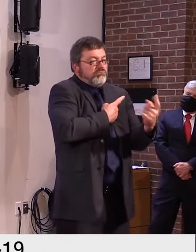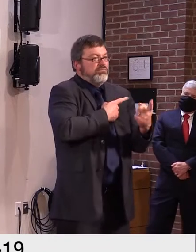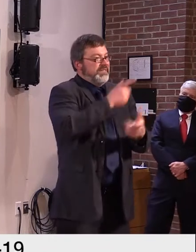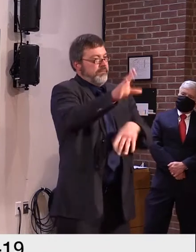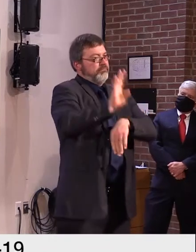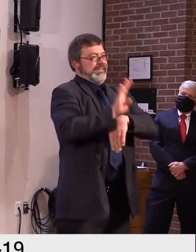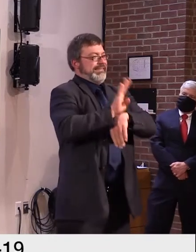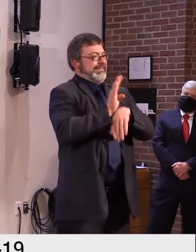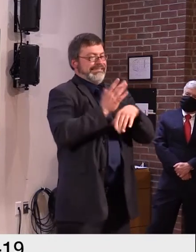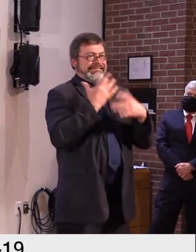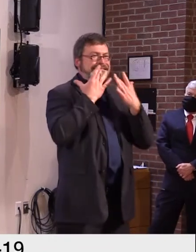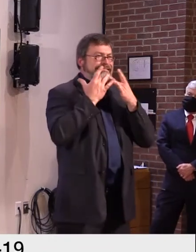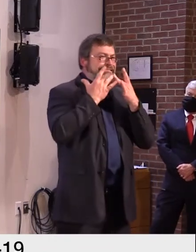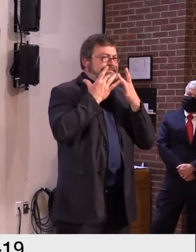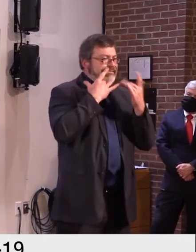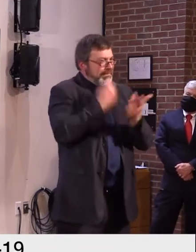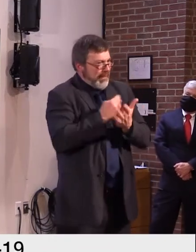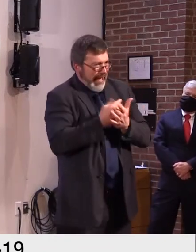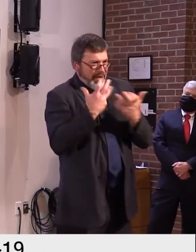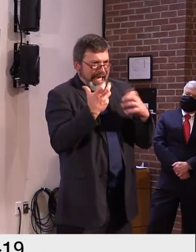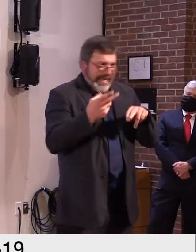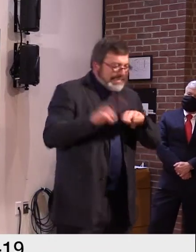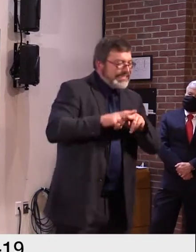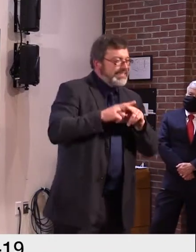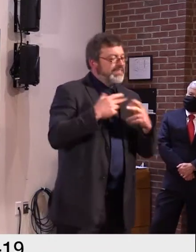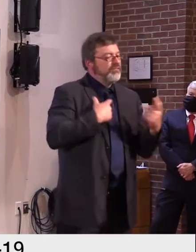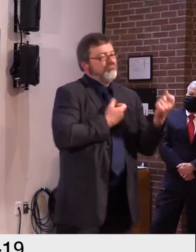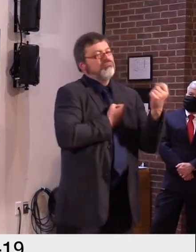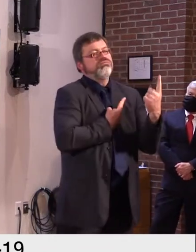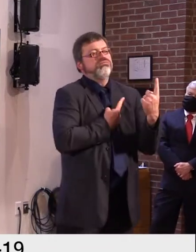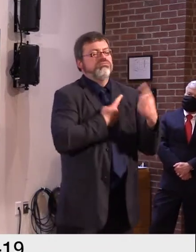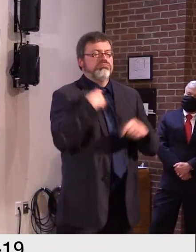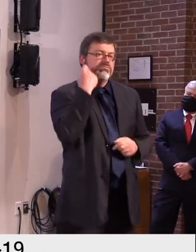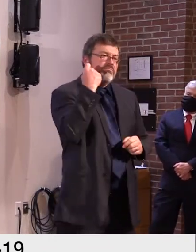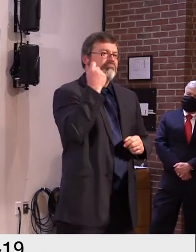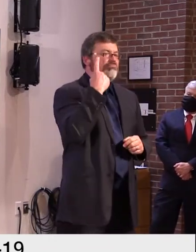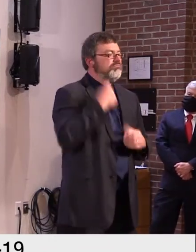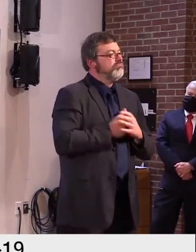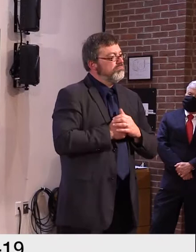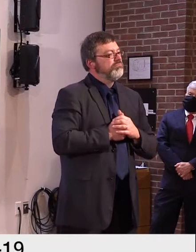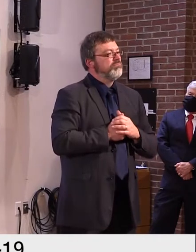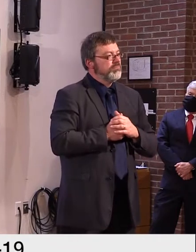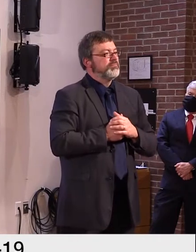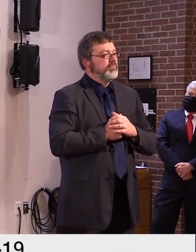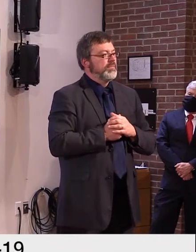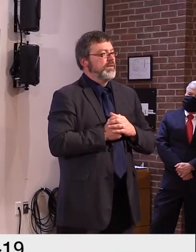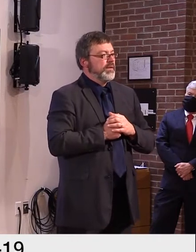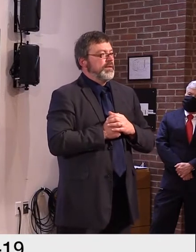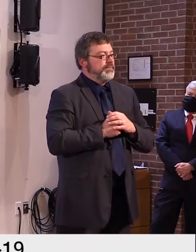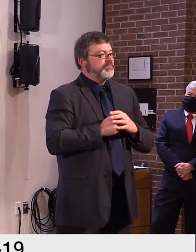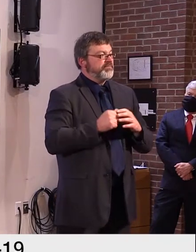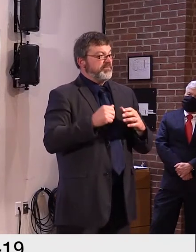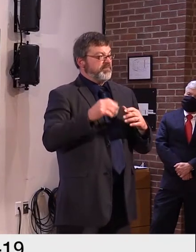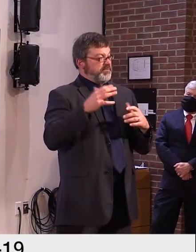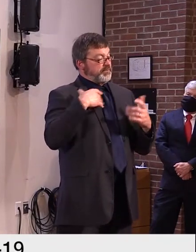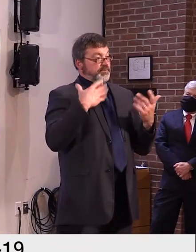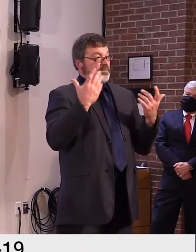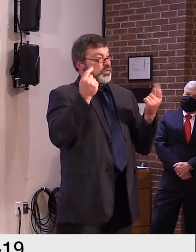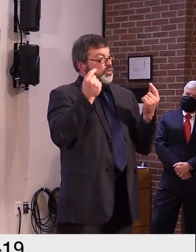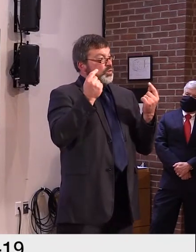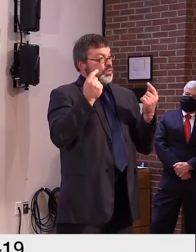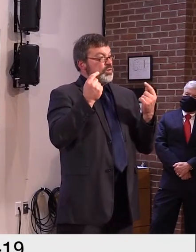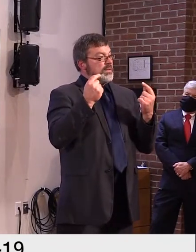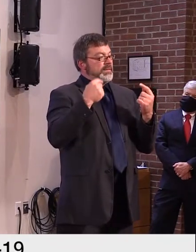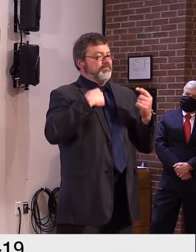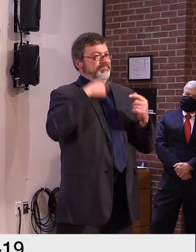includes lodging, includes restaurants. I believe we're going to have more aid for them to make